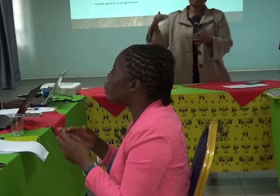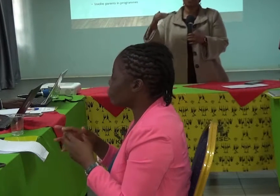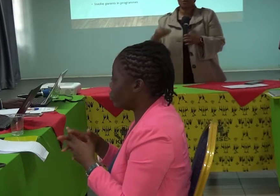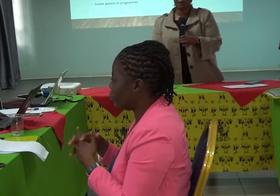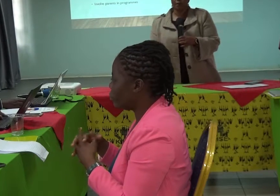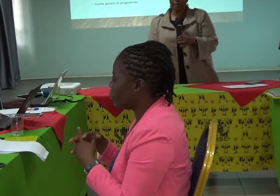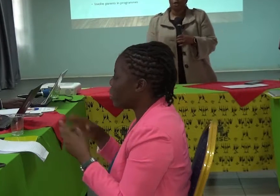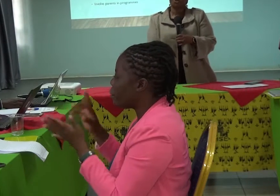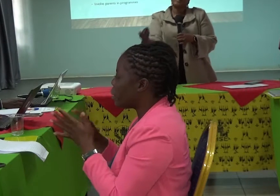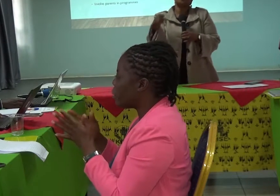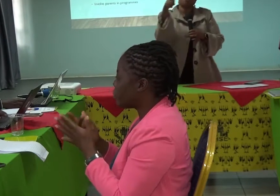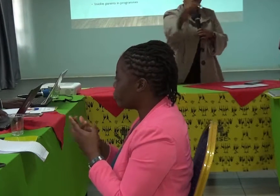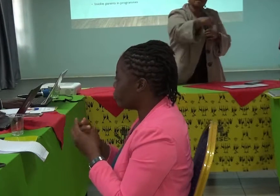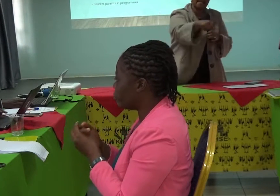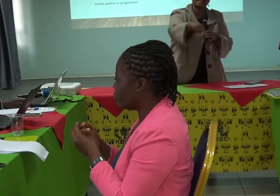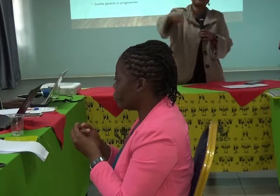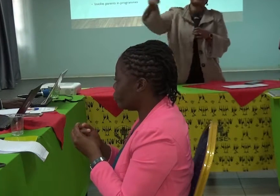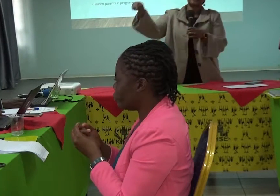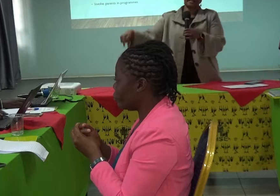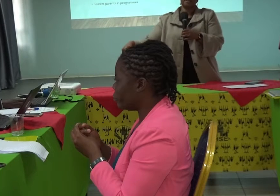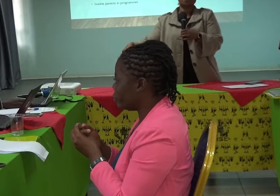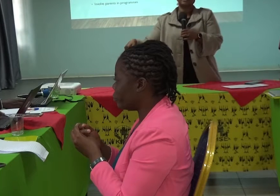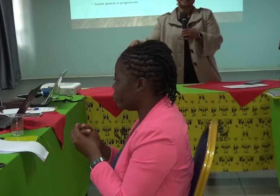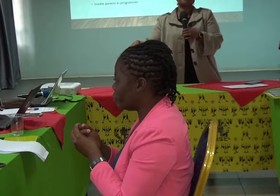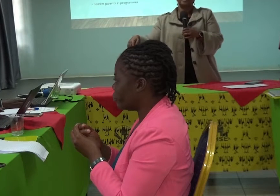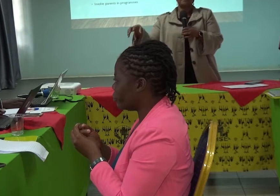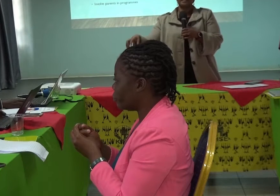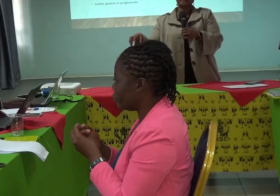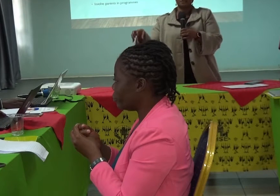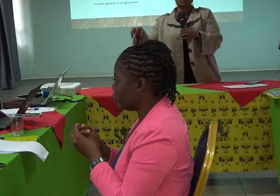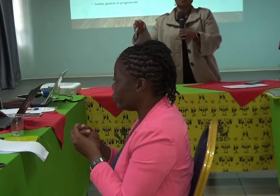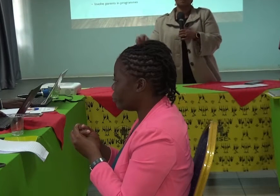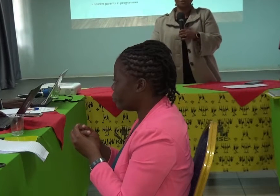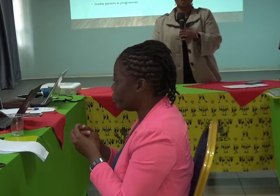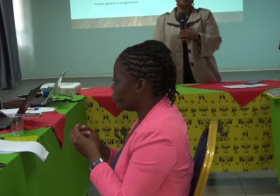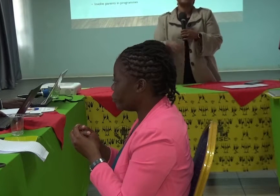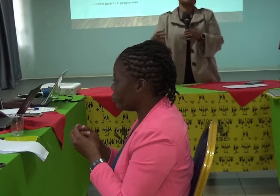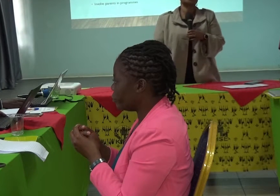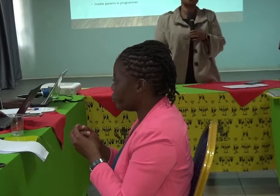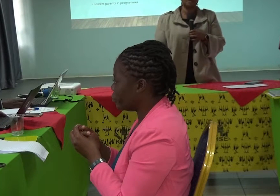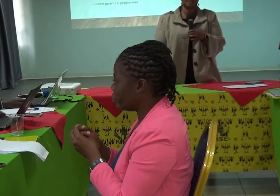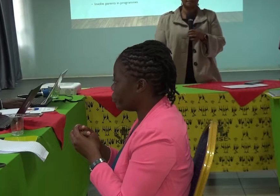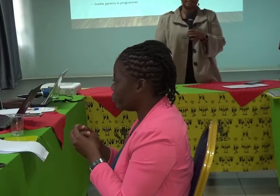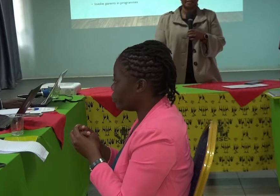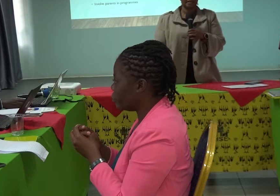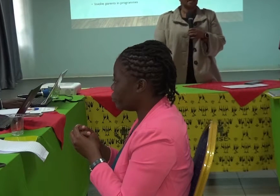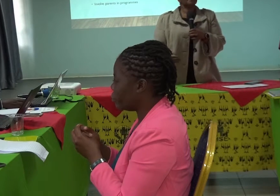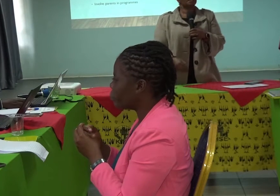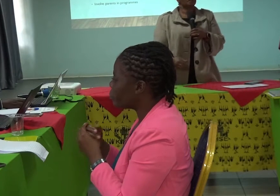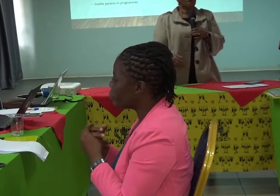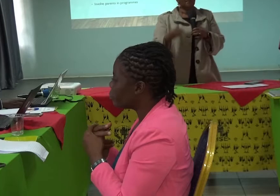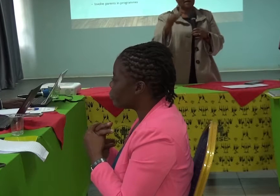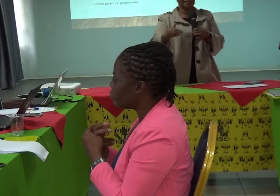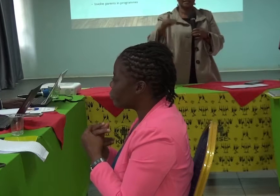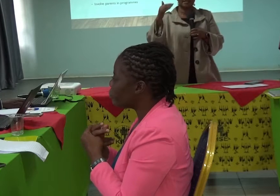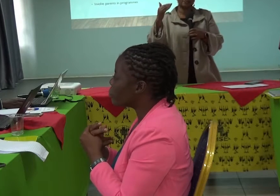join this school of ours so that your own child is sensitized to become part and parcel of a community where there are persons with disability. Let me tell